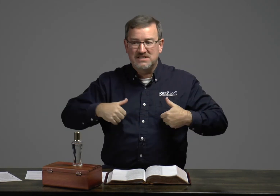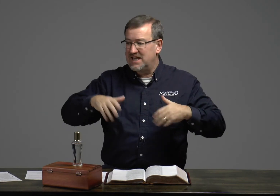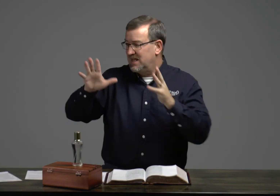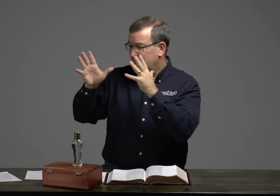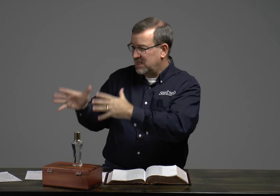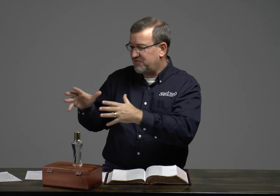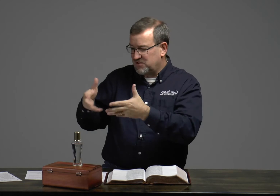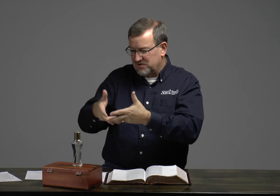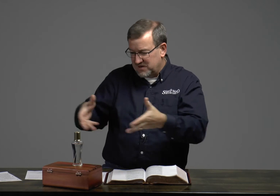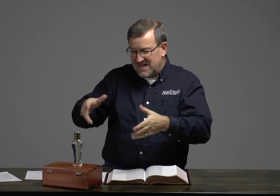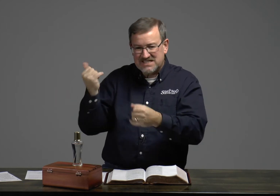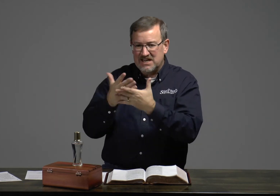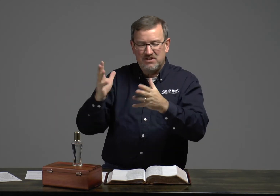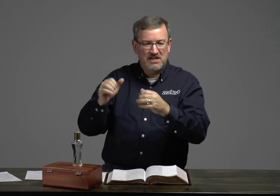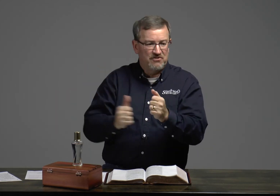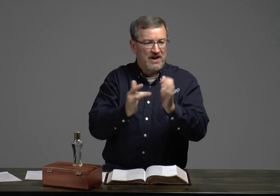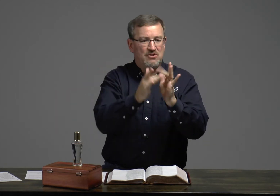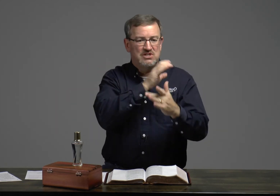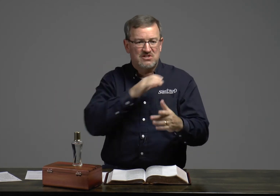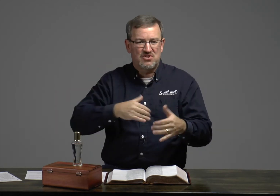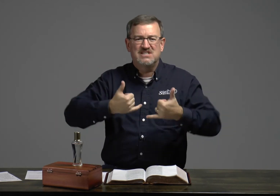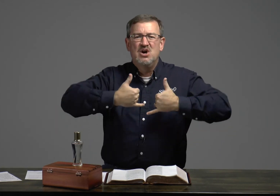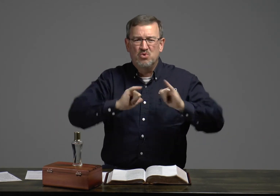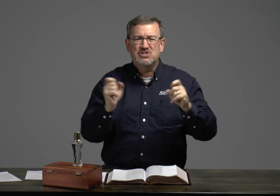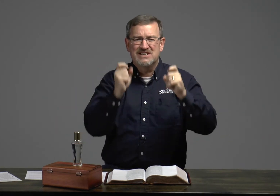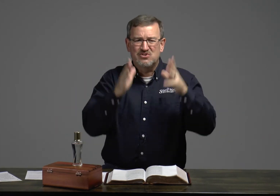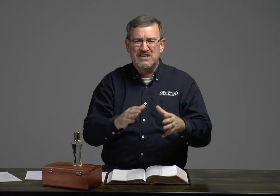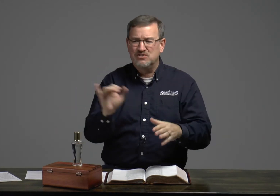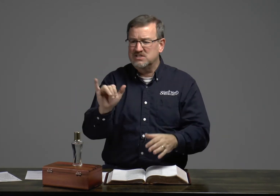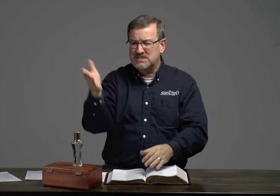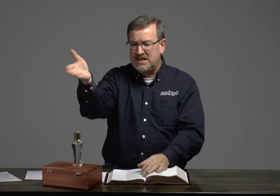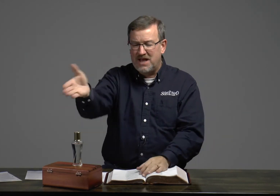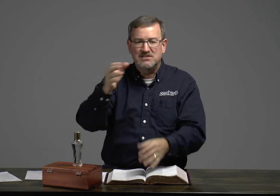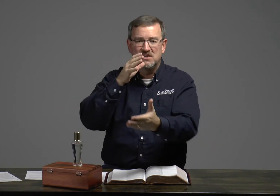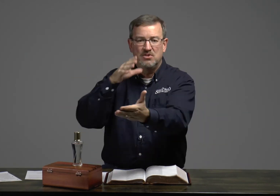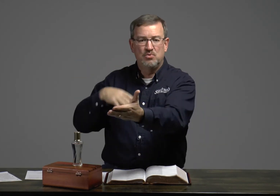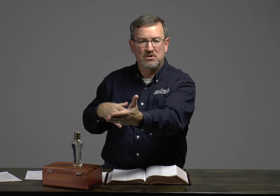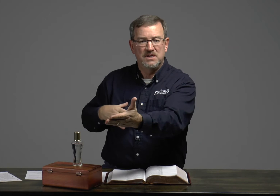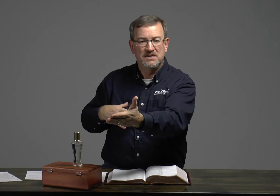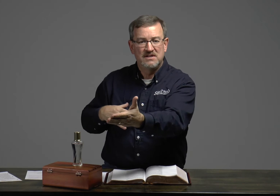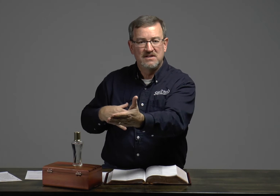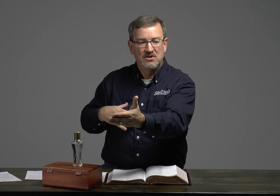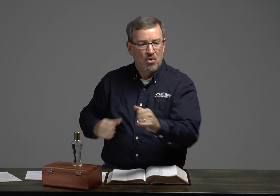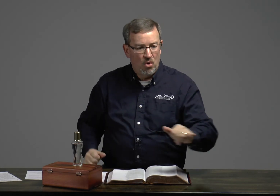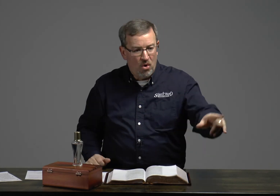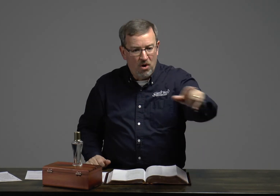had left their nets and everything to follow Jesus Christ, were still sinners, the same as the woman. All of